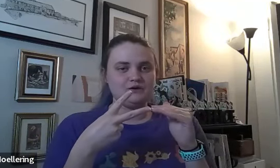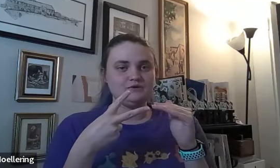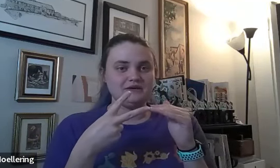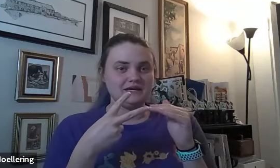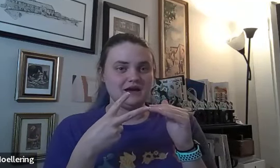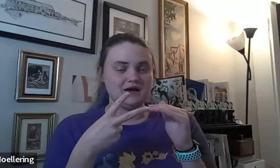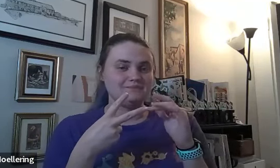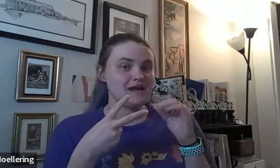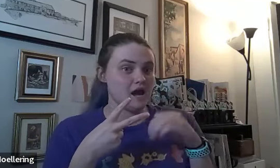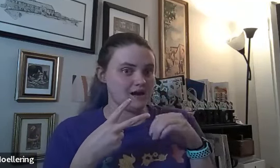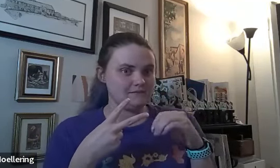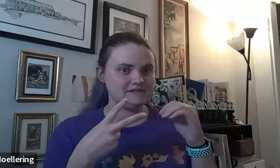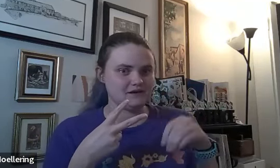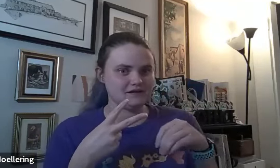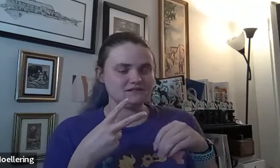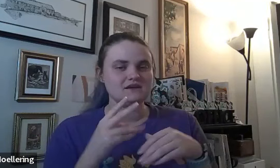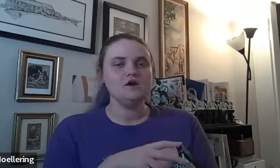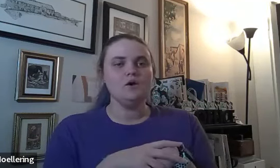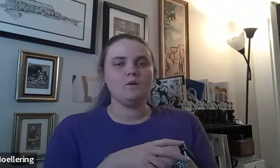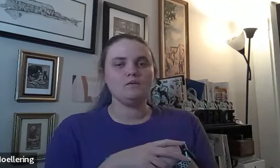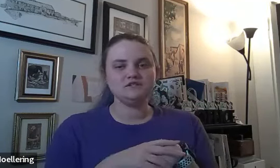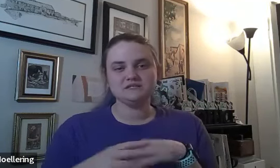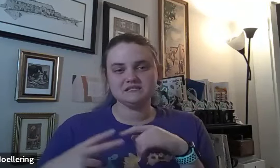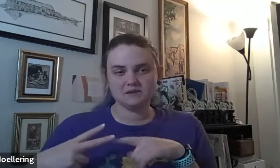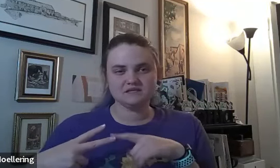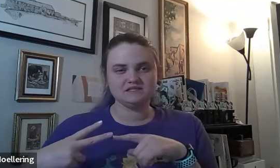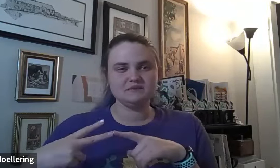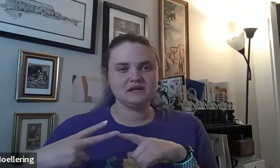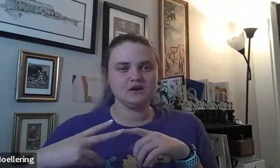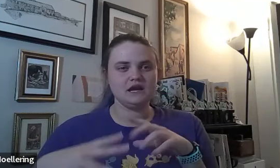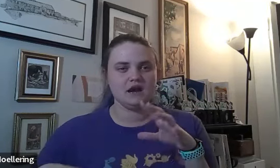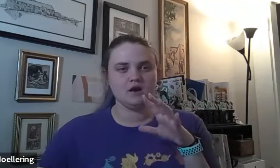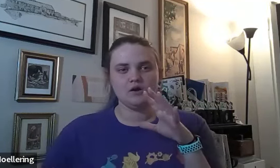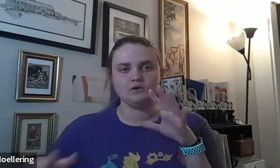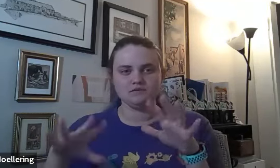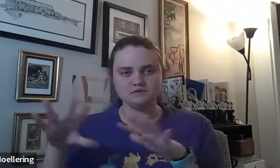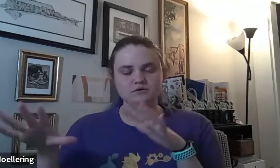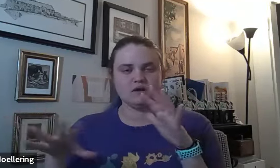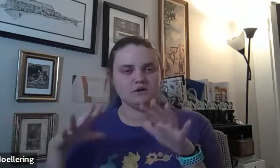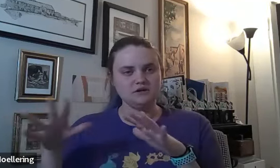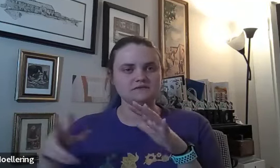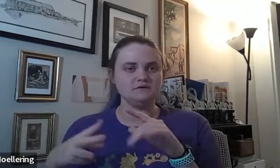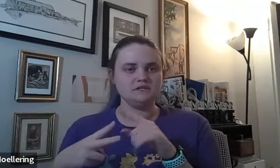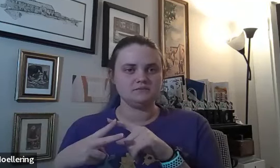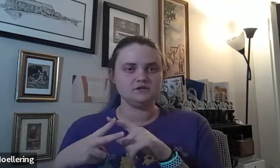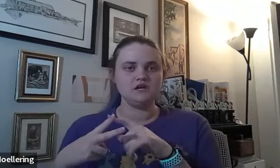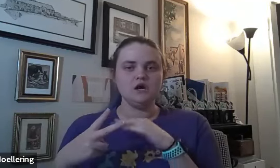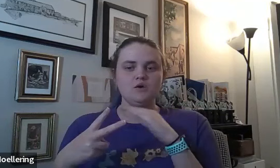will be time signs. What we'll do with the time signs, depending on how comfortable and how well y'all feel with numbers,